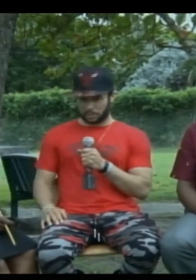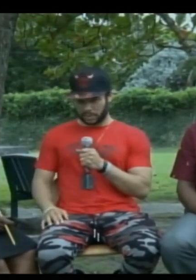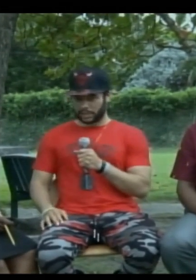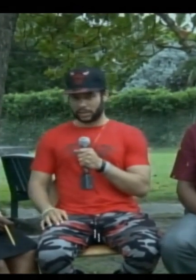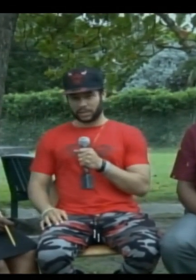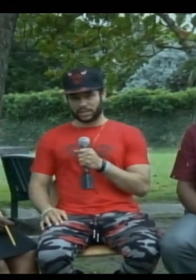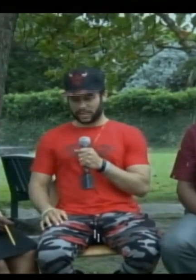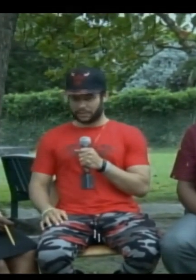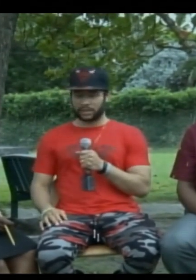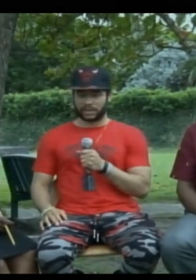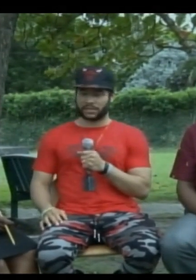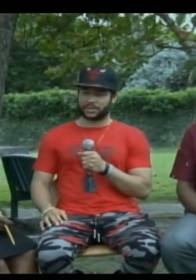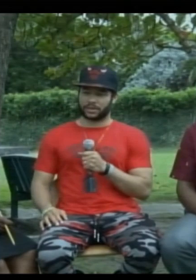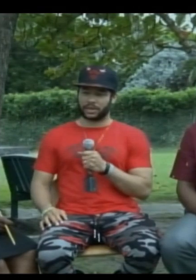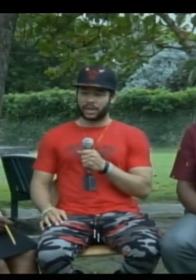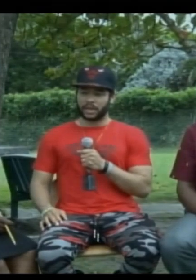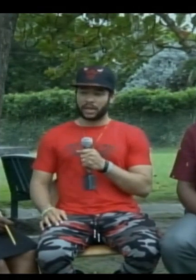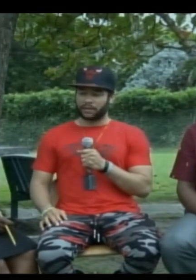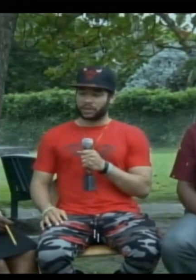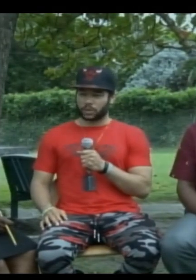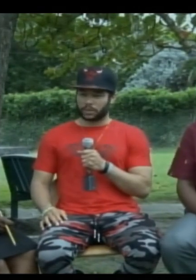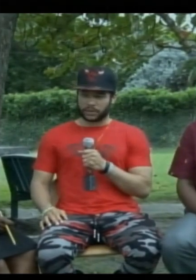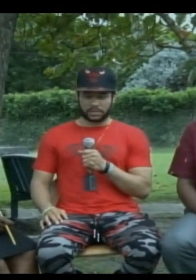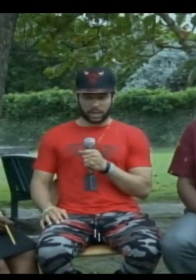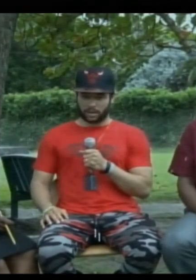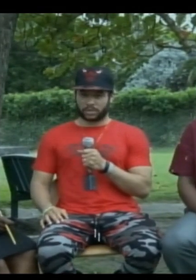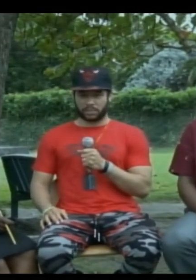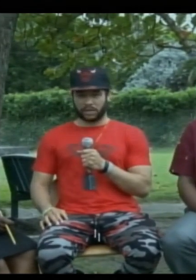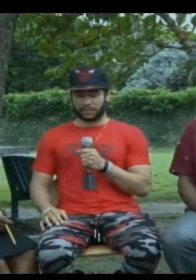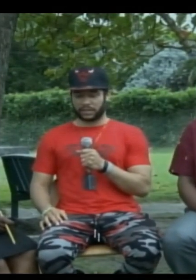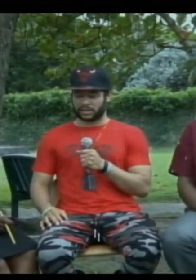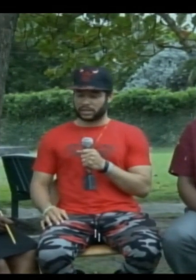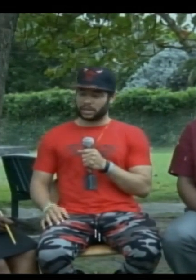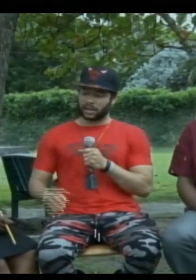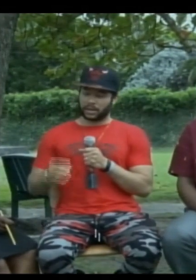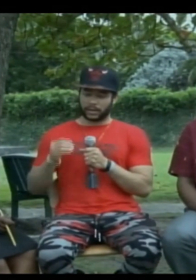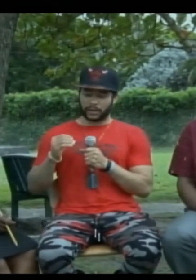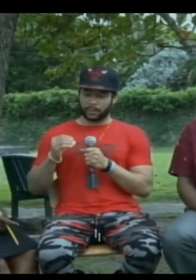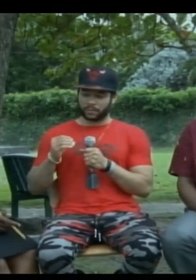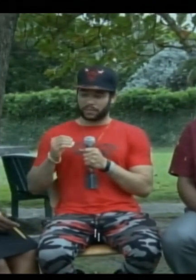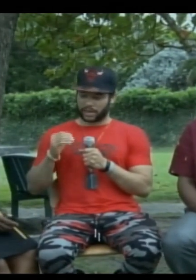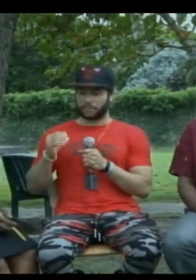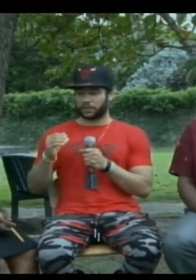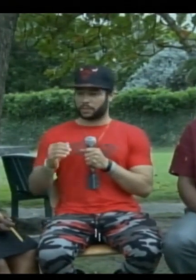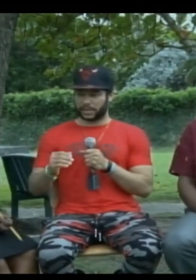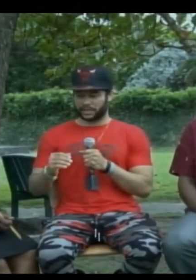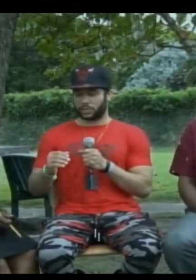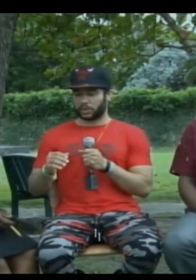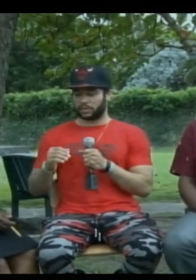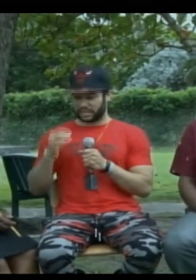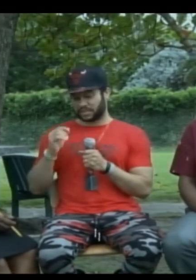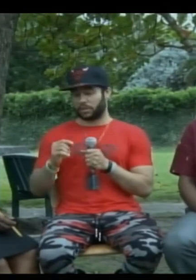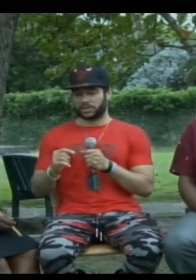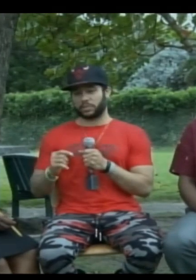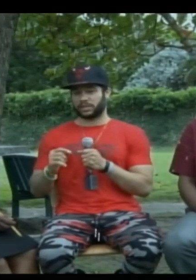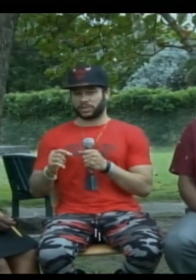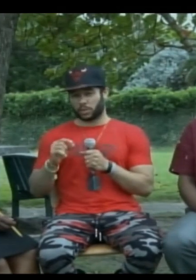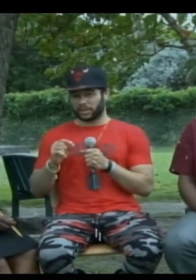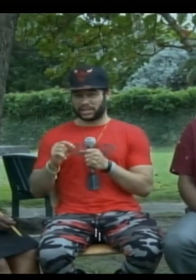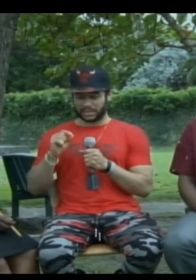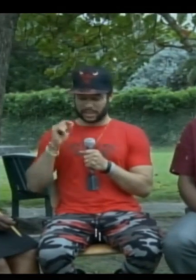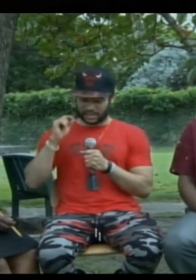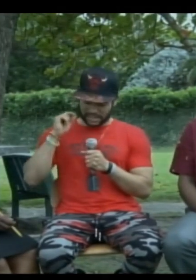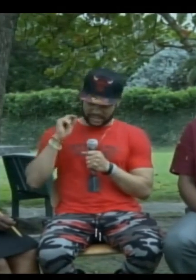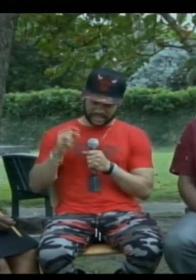point to be made. It is definitely necessary. Even though the person may not be infected, they come from a place where there's the possibility.